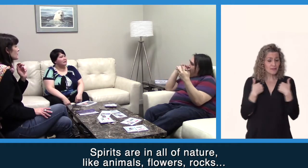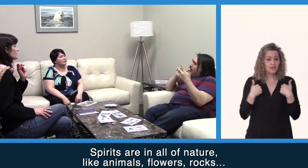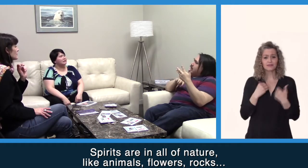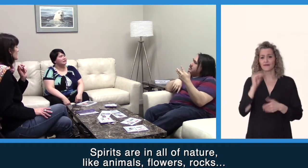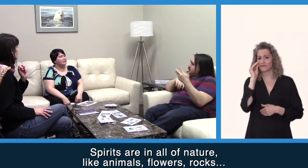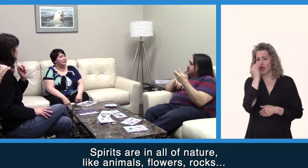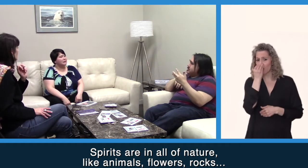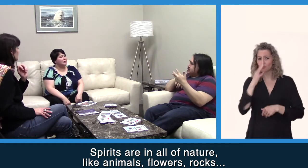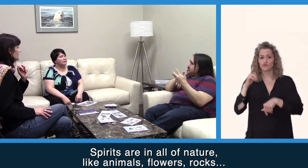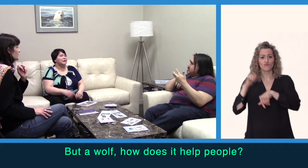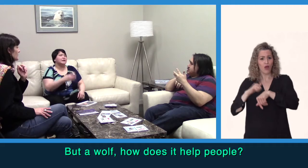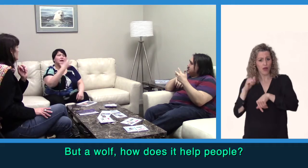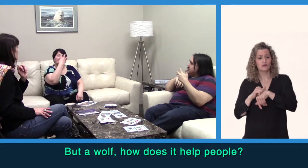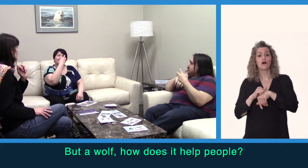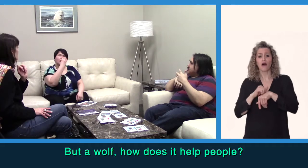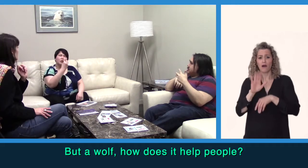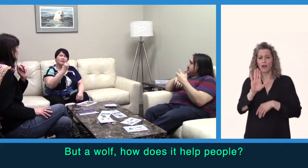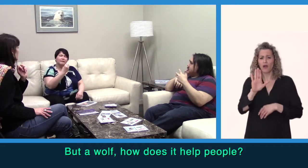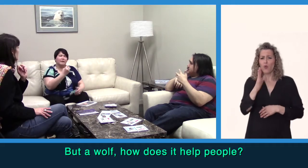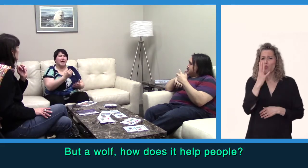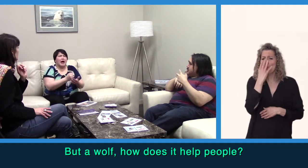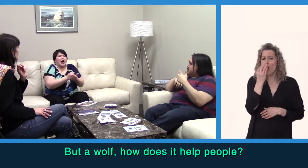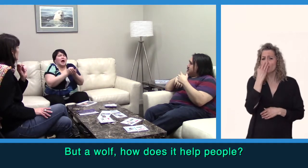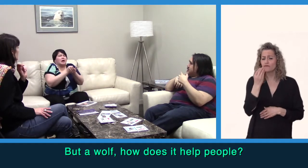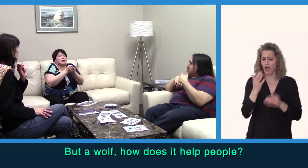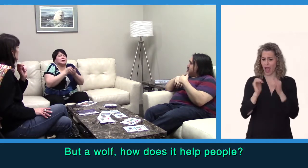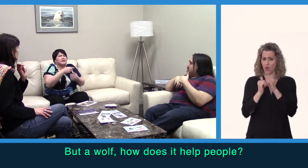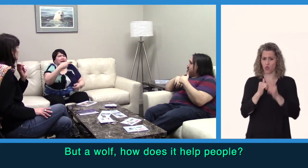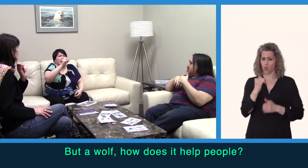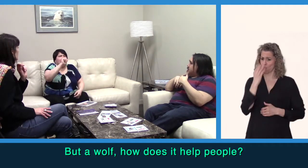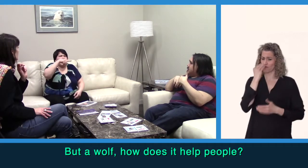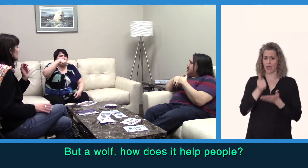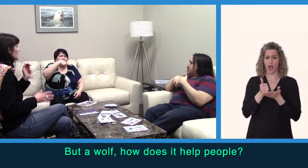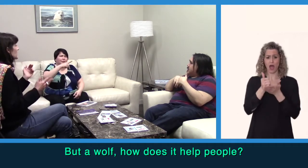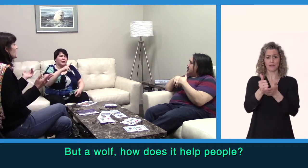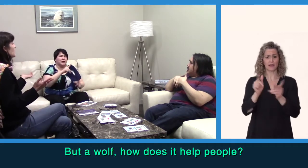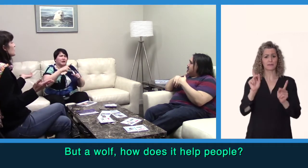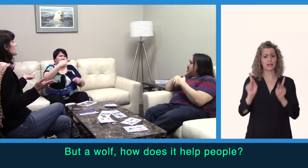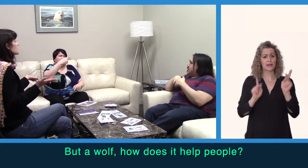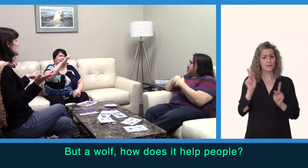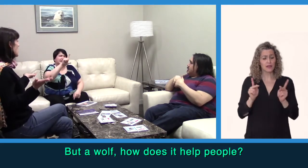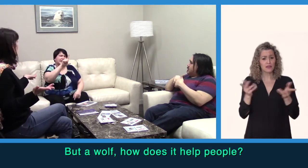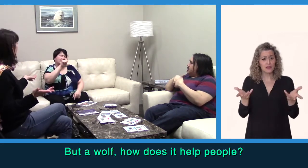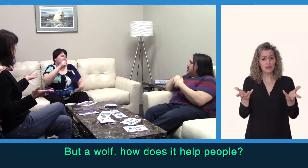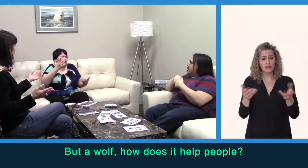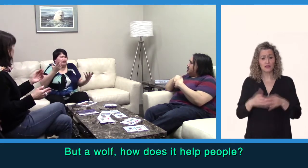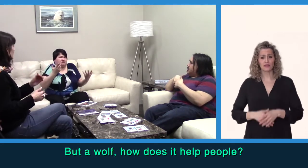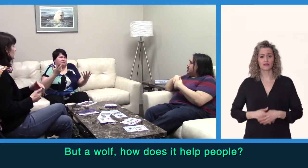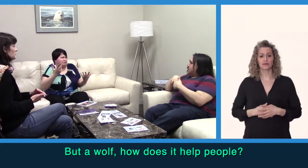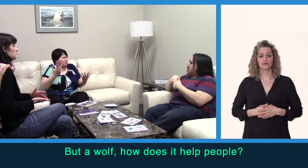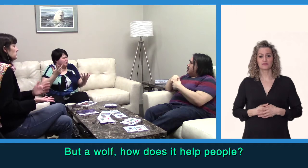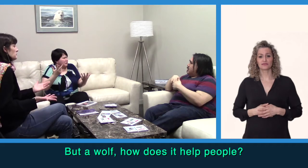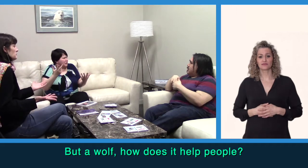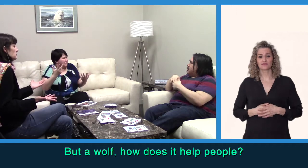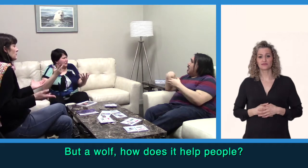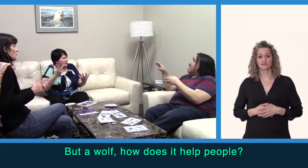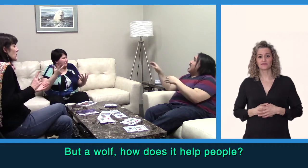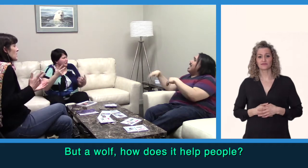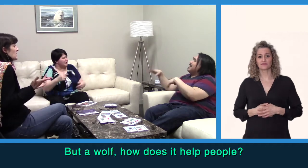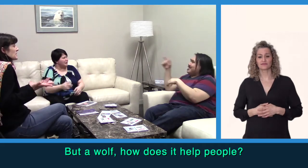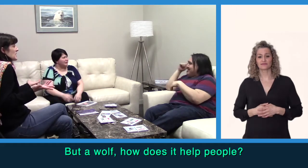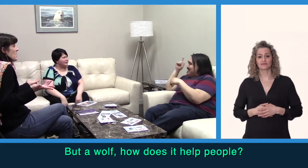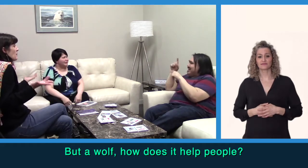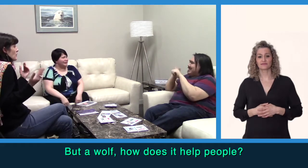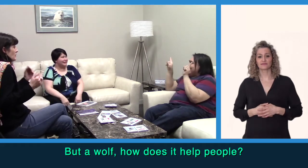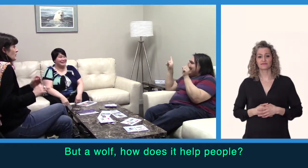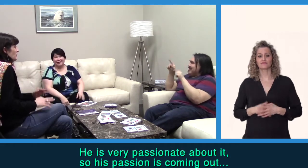Rocks too. But a wolf, how does it Like, can you give an example?